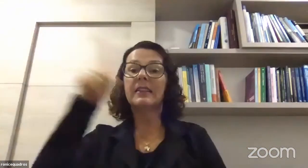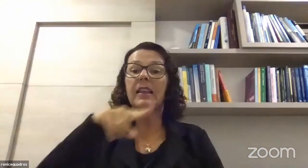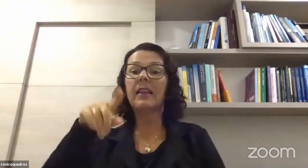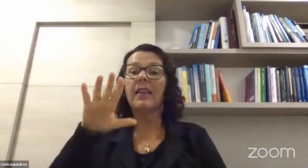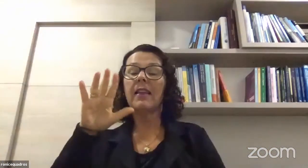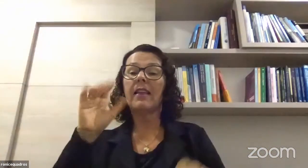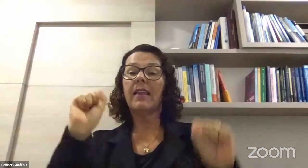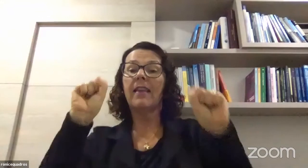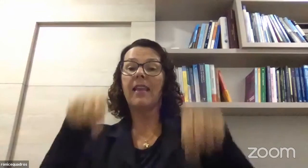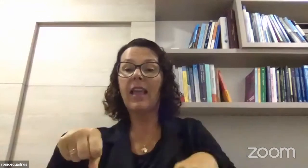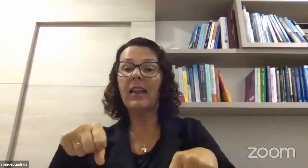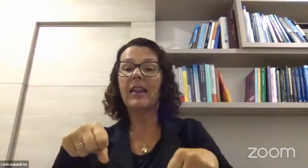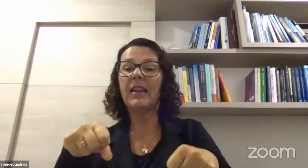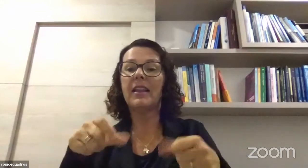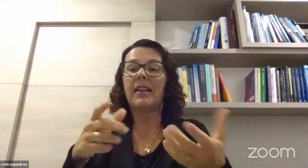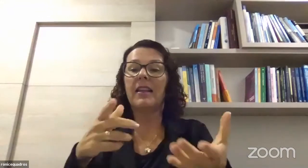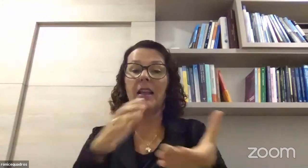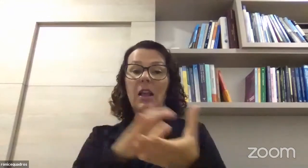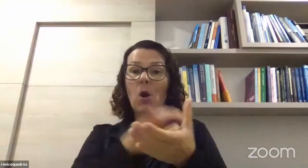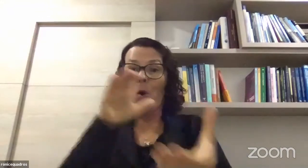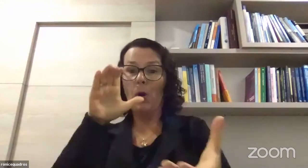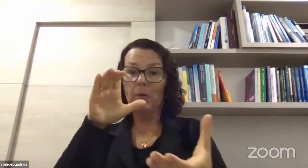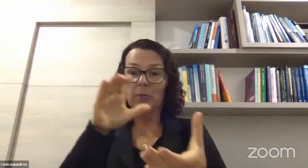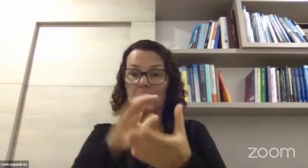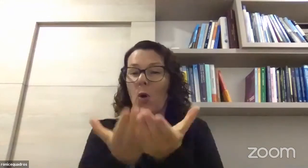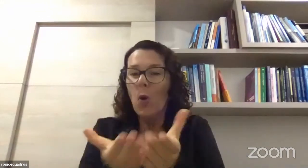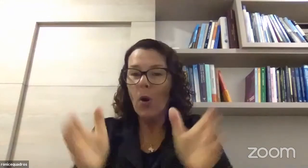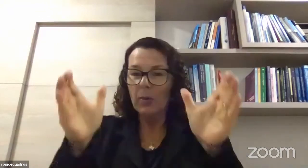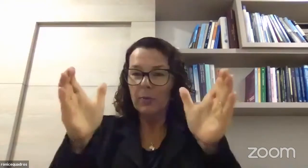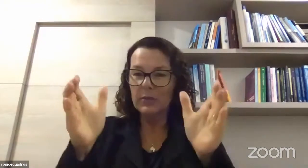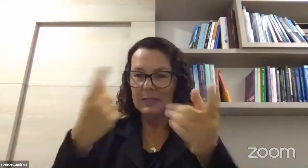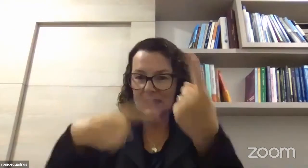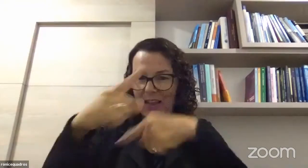And this has been noticed all across Brazil.